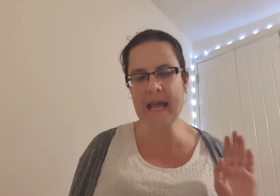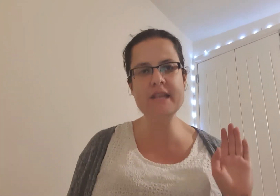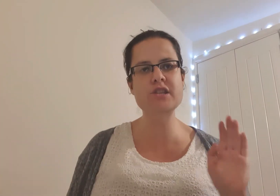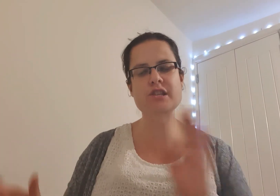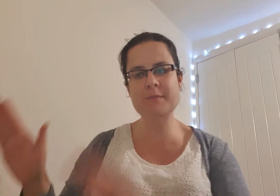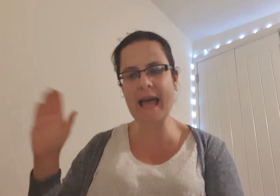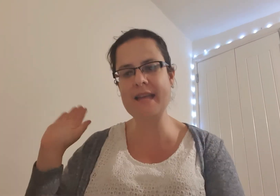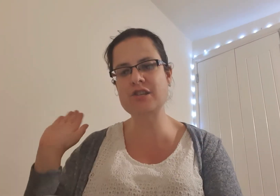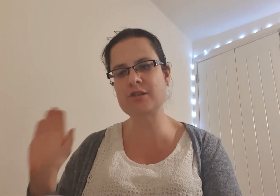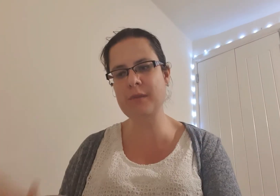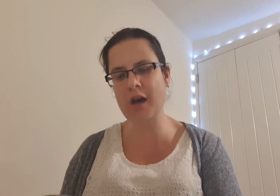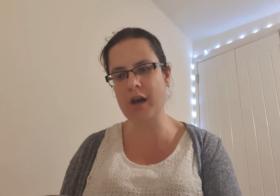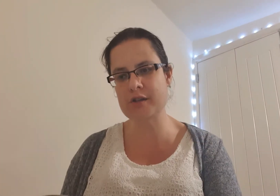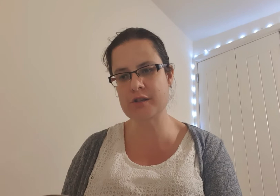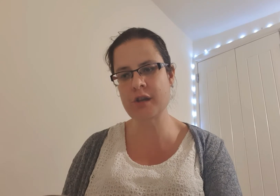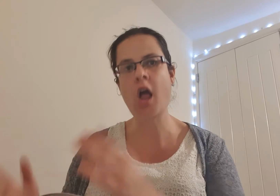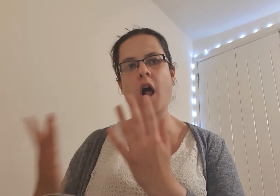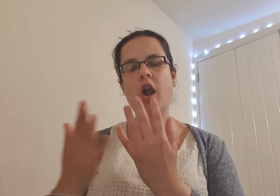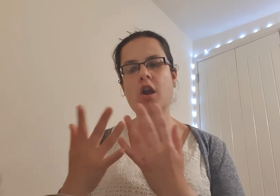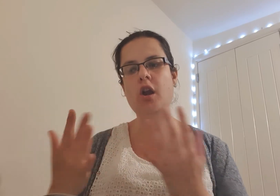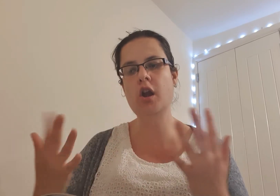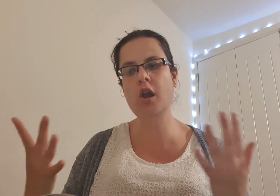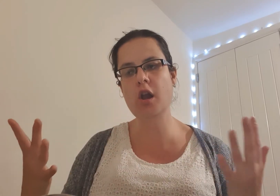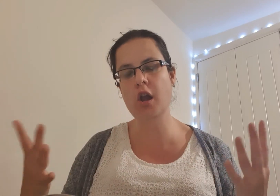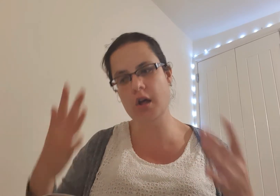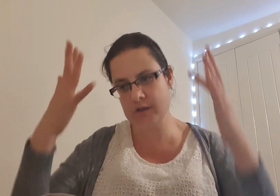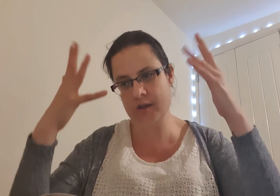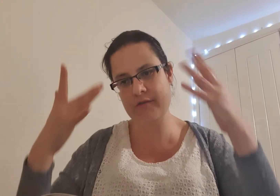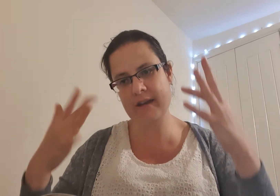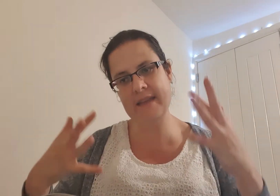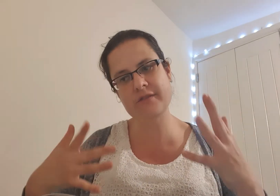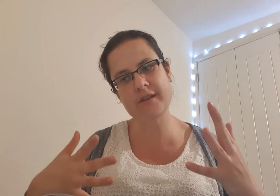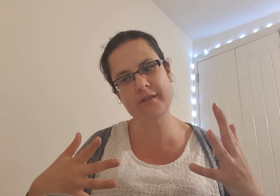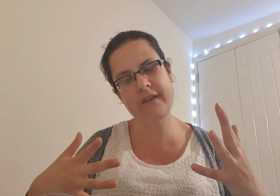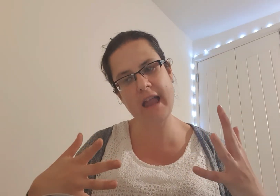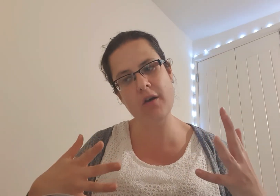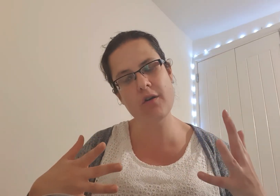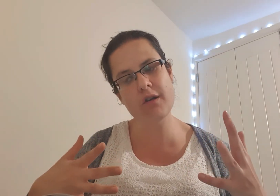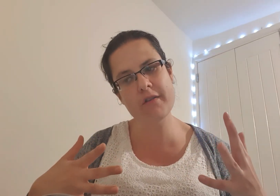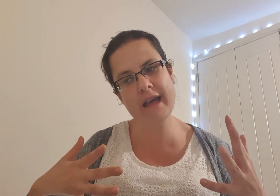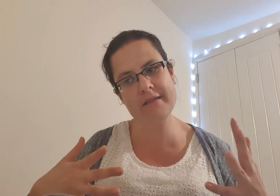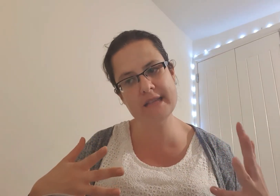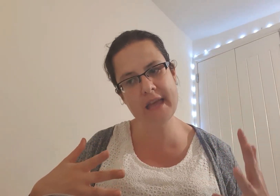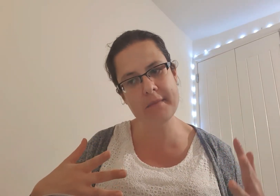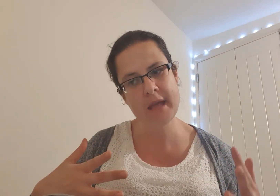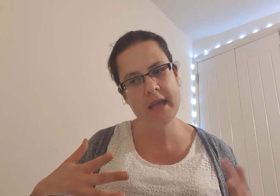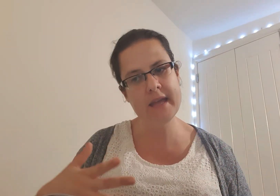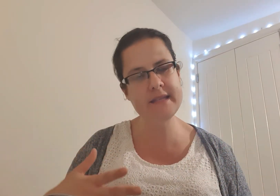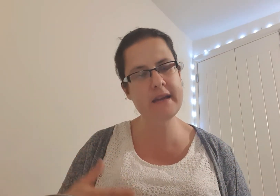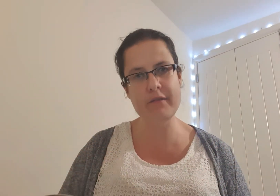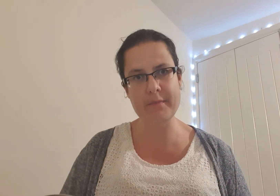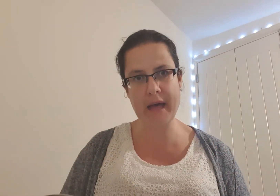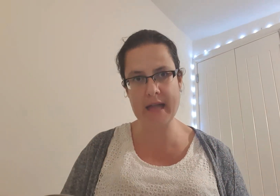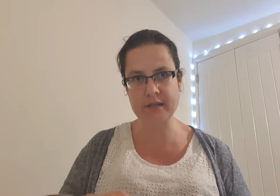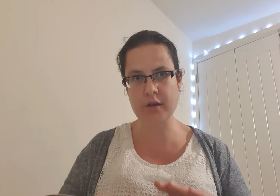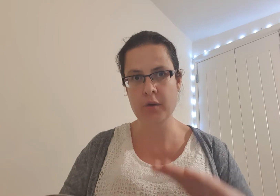Splish, splash, splosh! Lots of raindrops fell all around him until the puddle